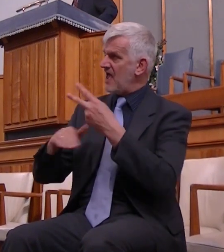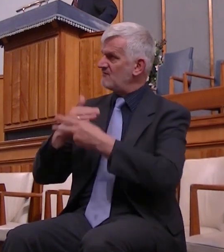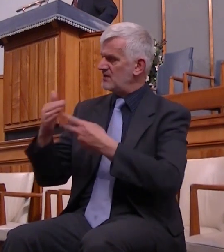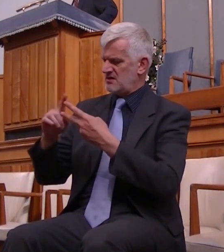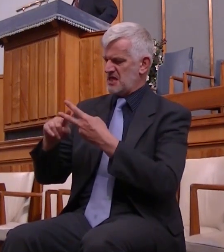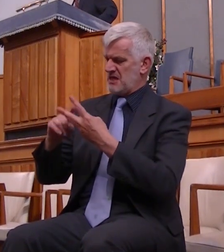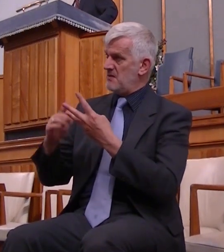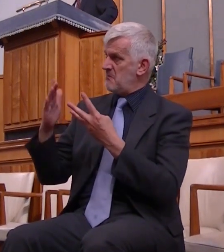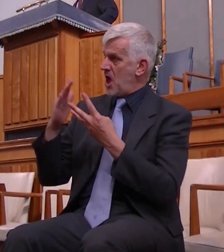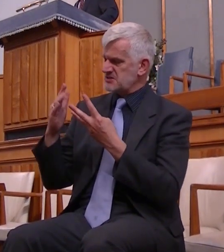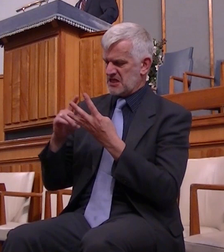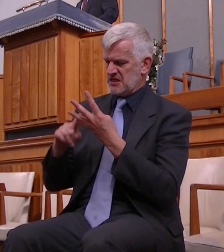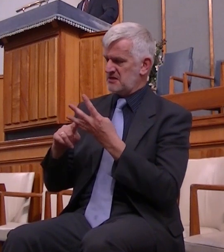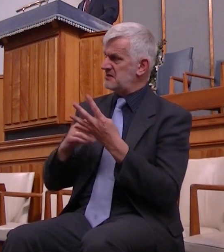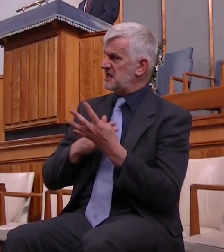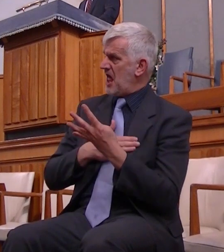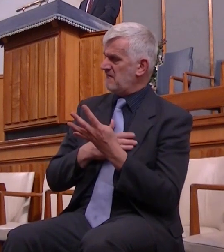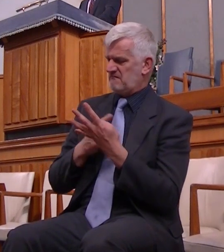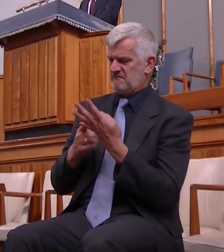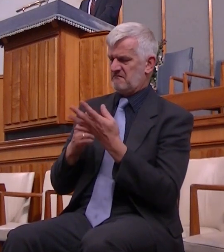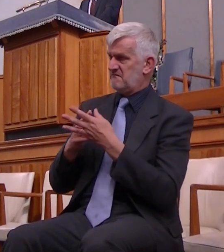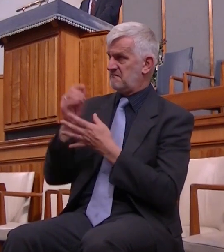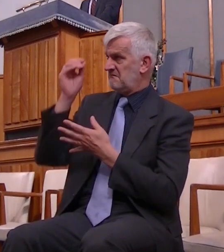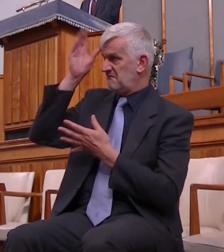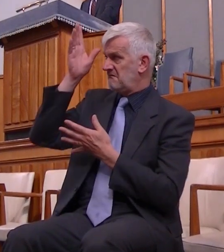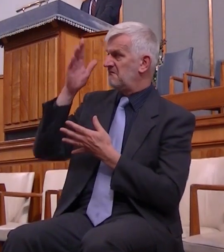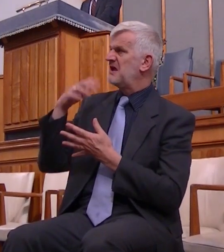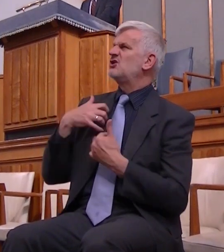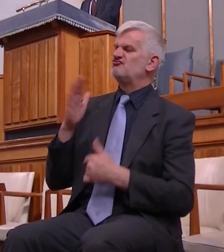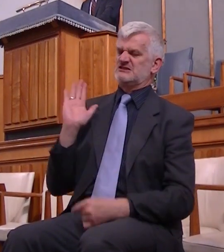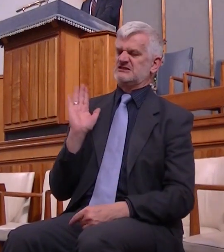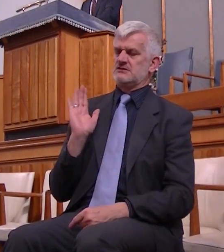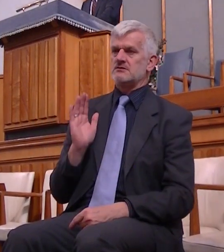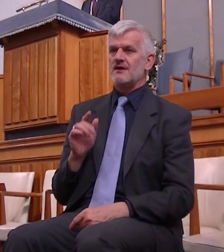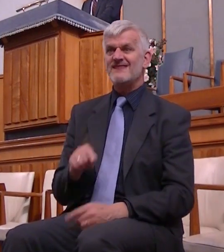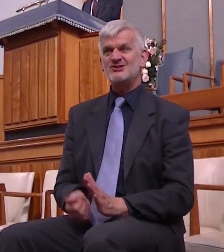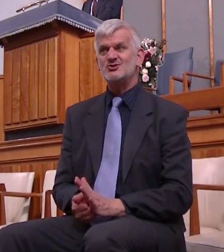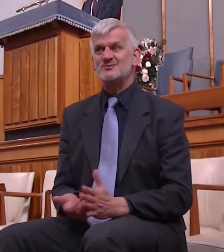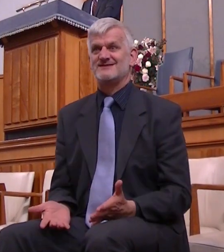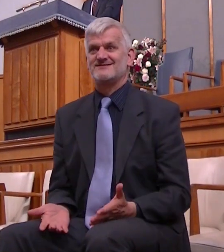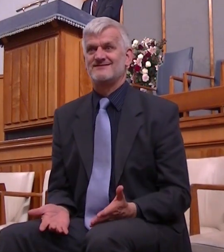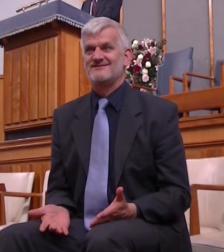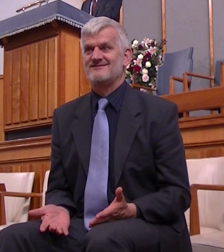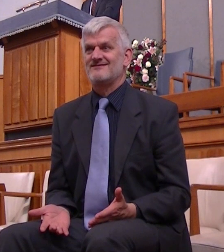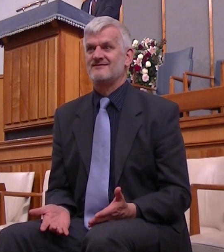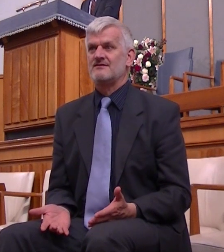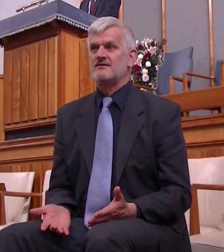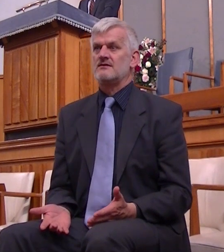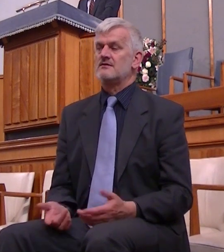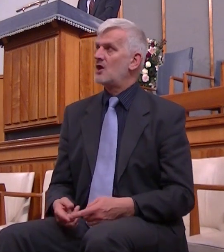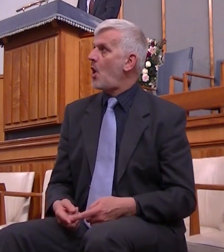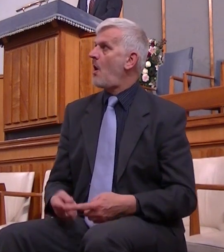the wonders of God and the knowledge of God. We're the foolish ones. God is full of compassion.